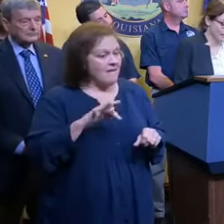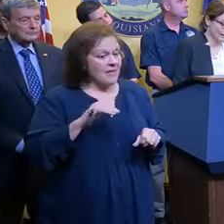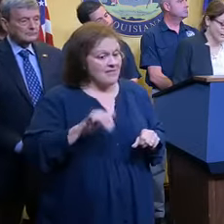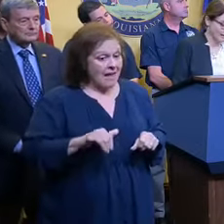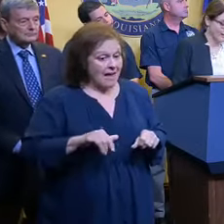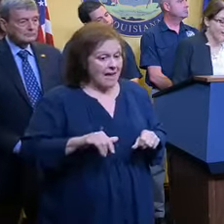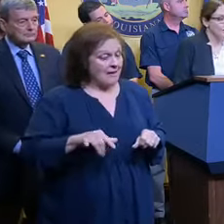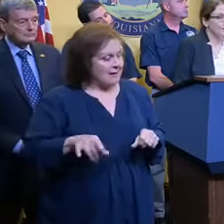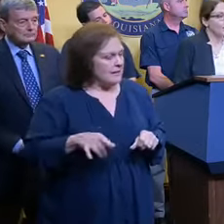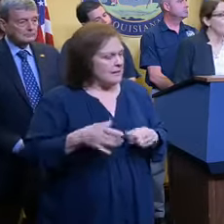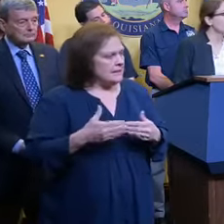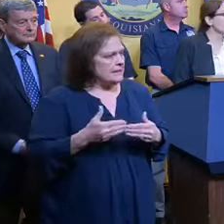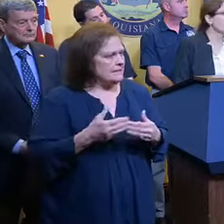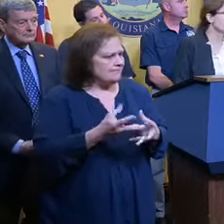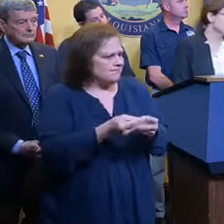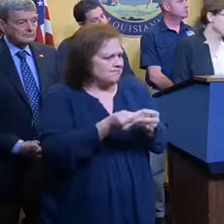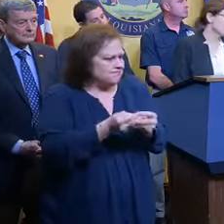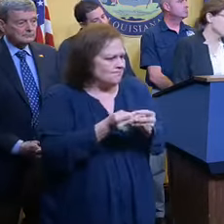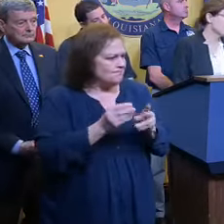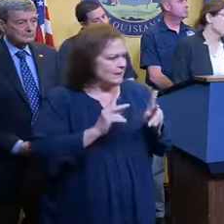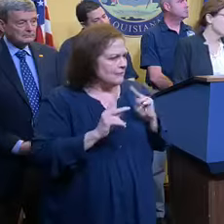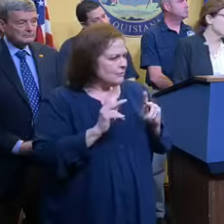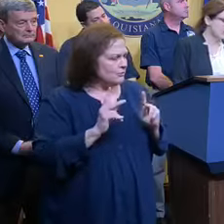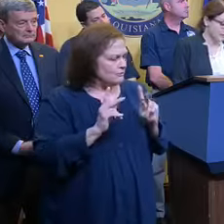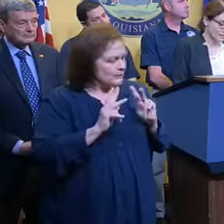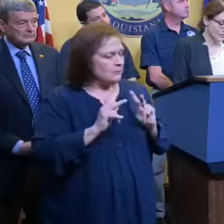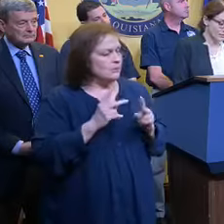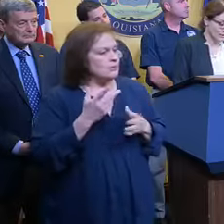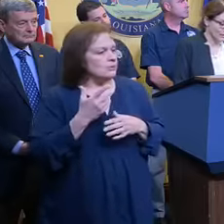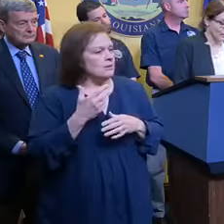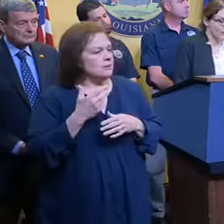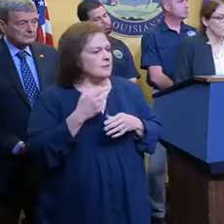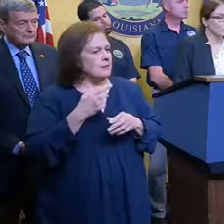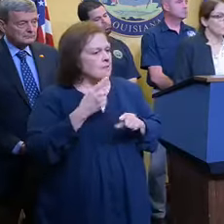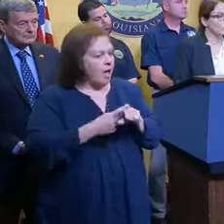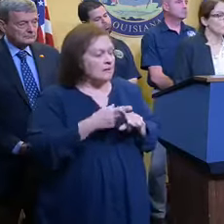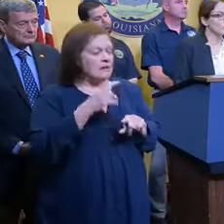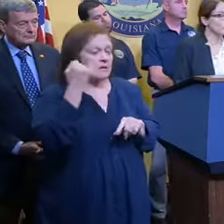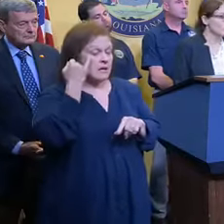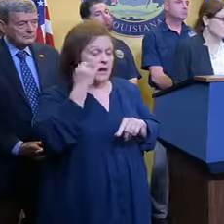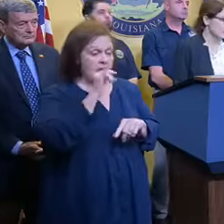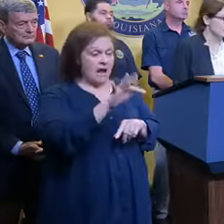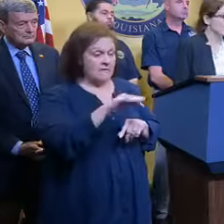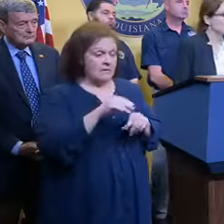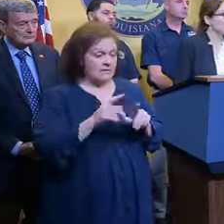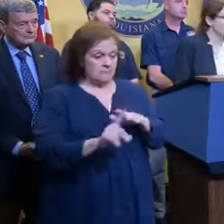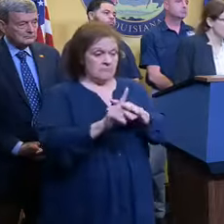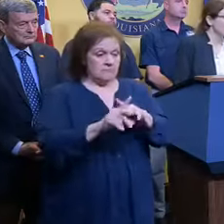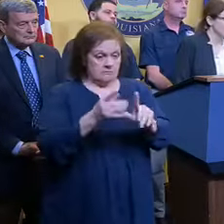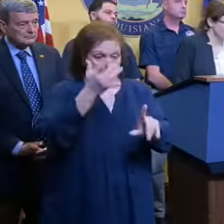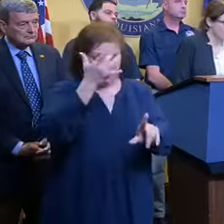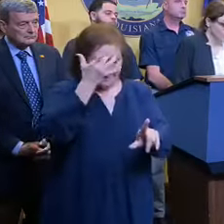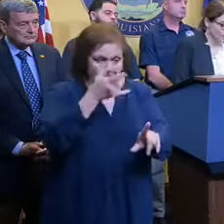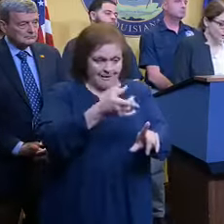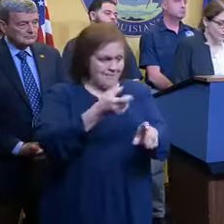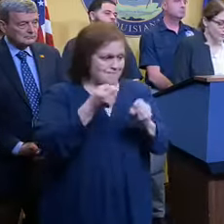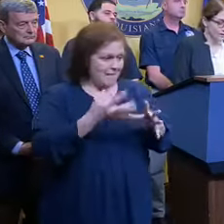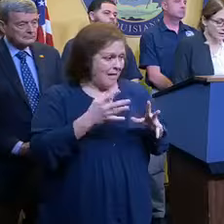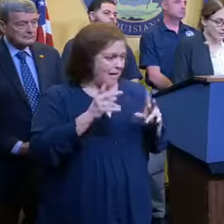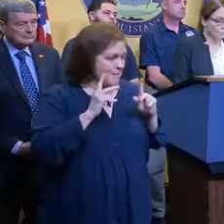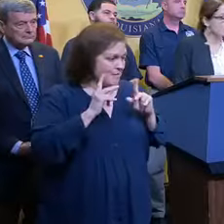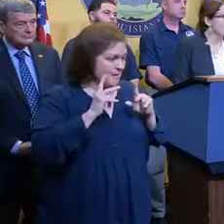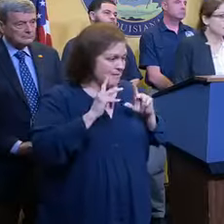extended contact. They are also very difficult to do contact tracing. So if we do see a new case, it will be very difficult